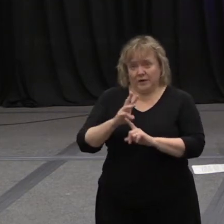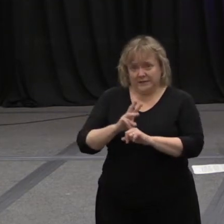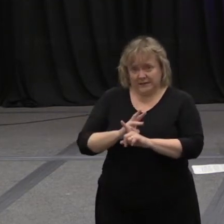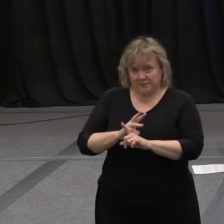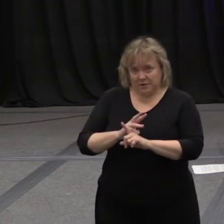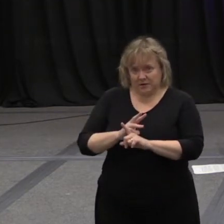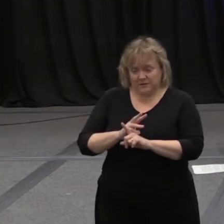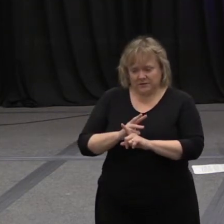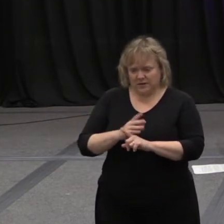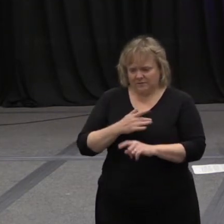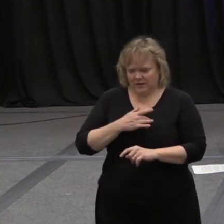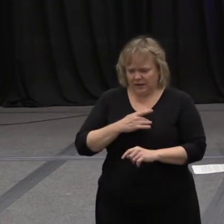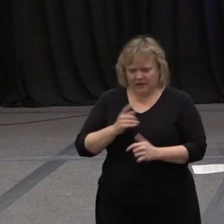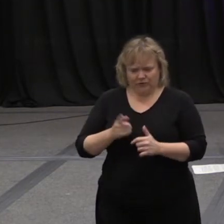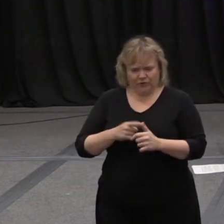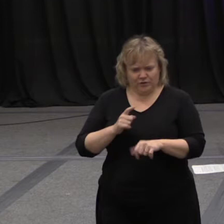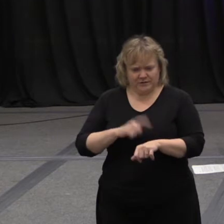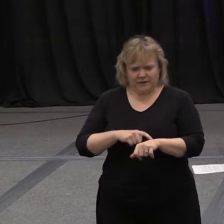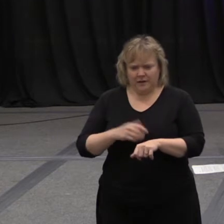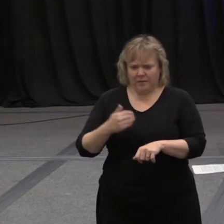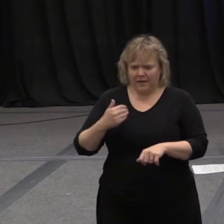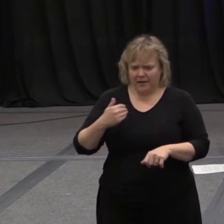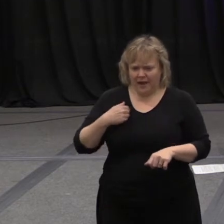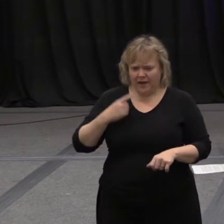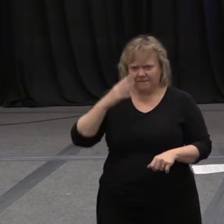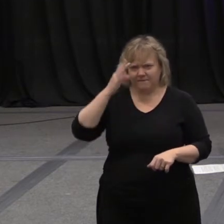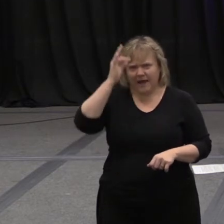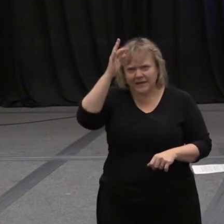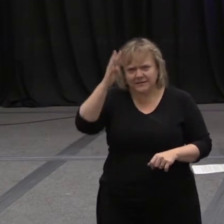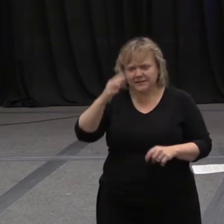only time in my life, monogamous fantasies,